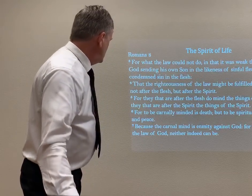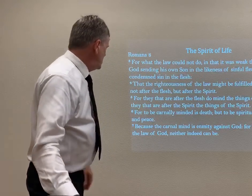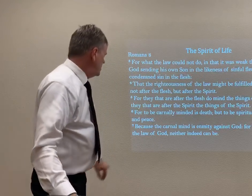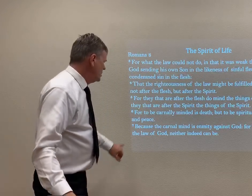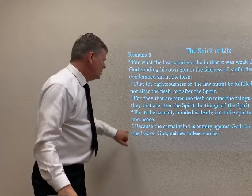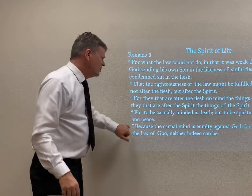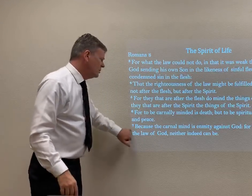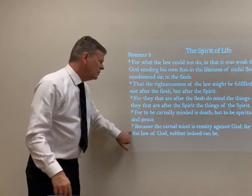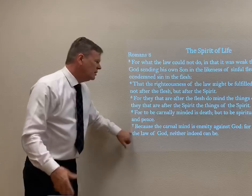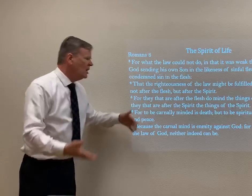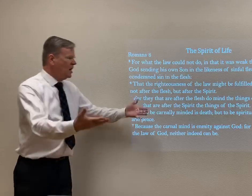Verse 7.